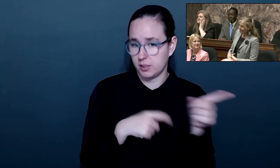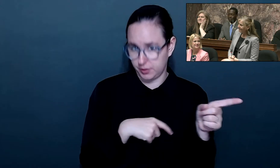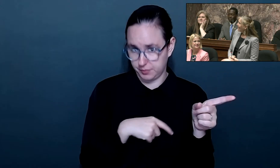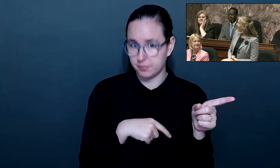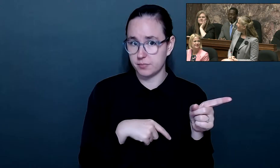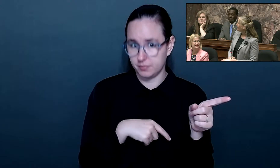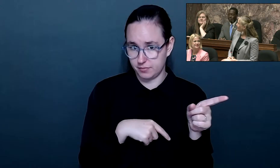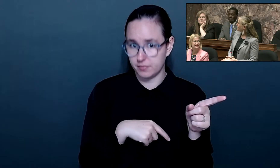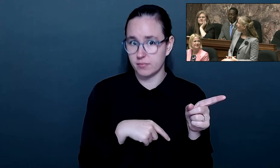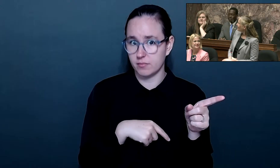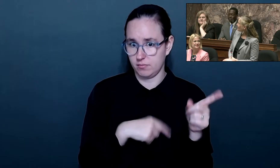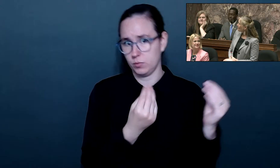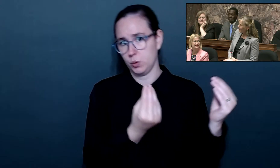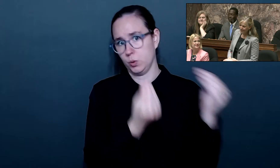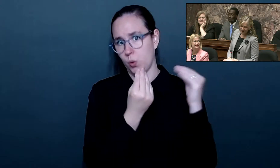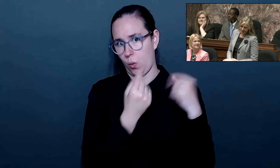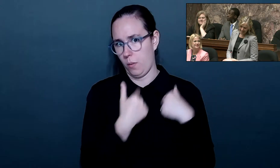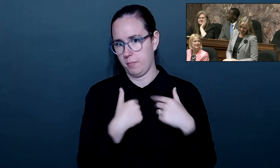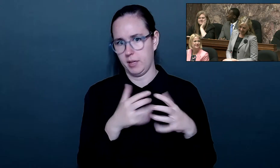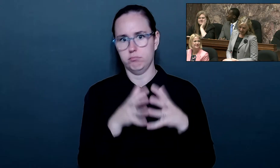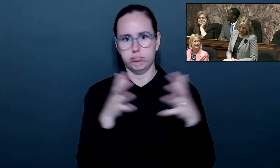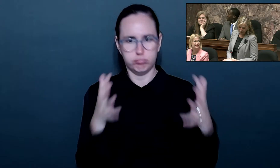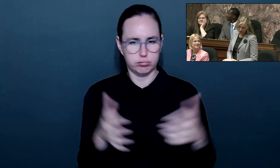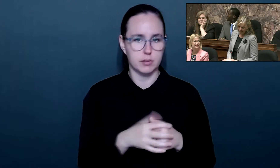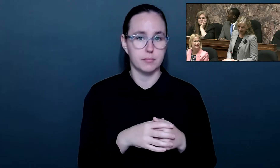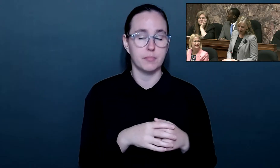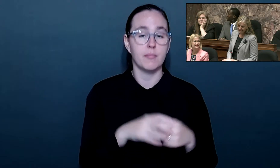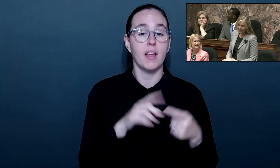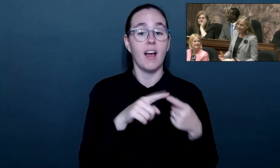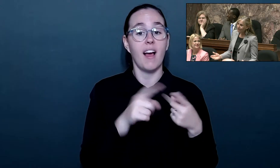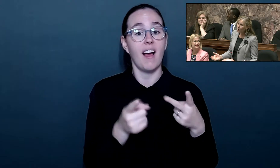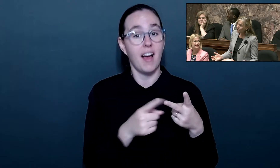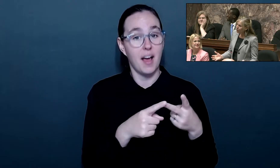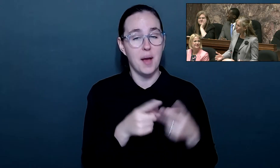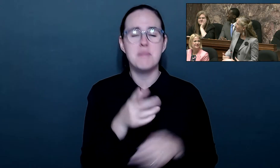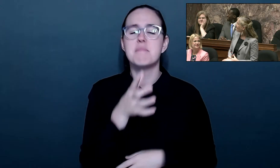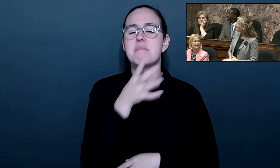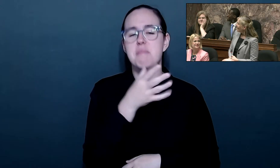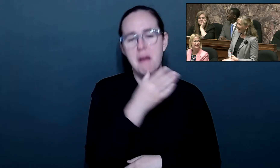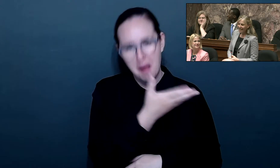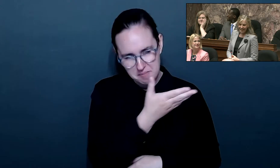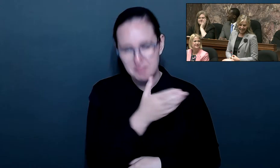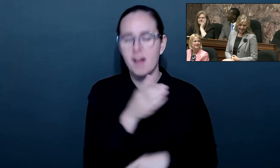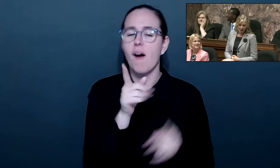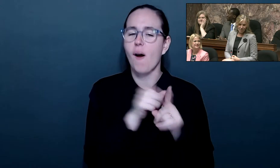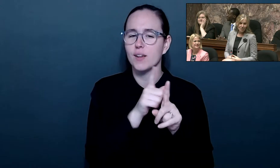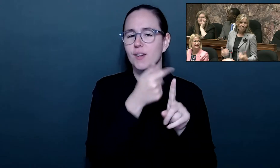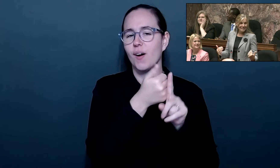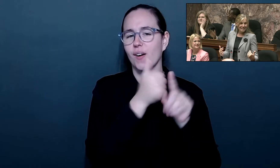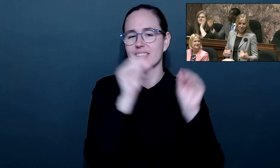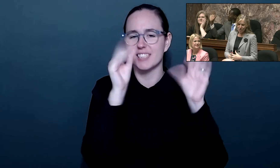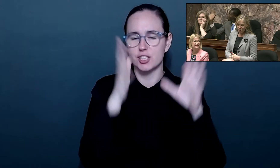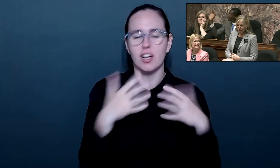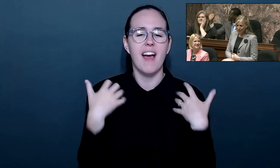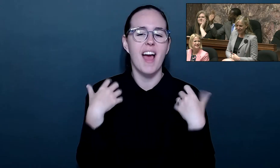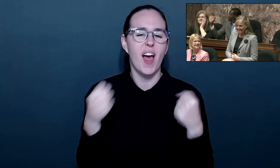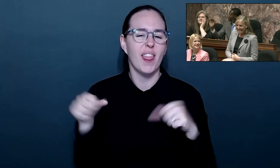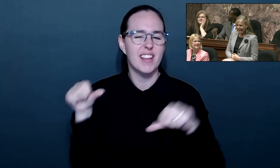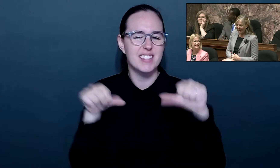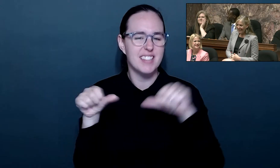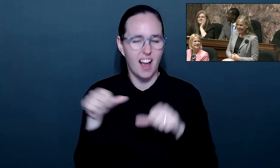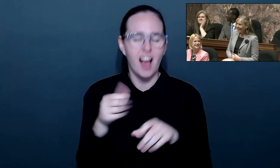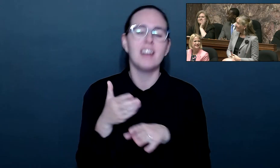also here, who's also a professor in health science and a former nurse, and also business owner,